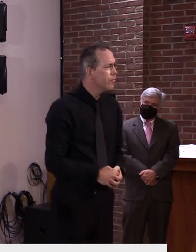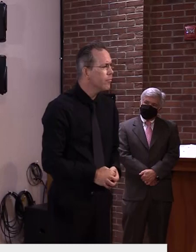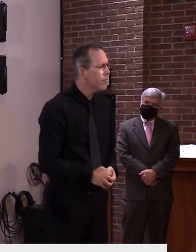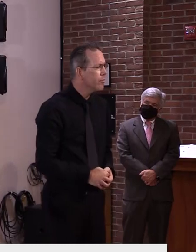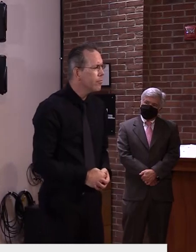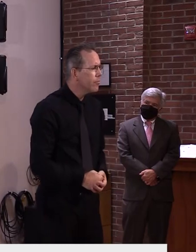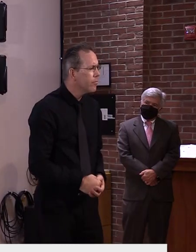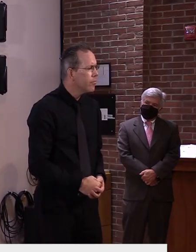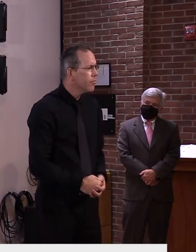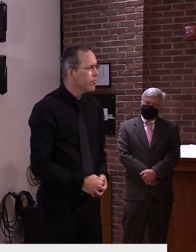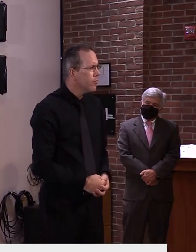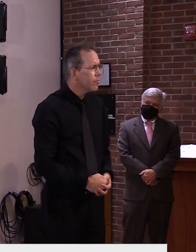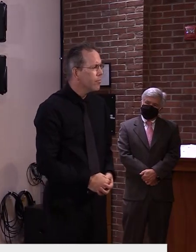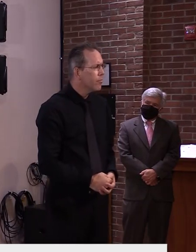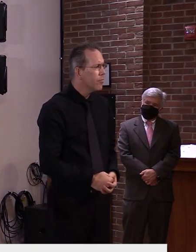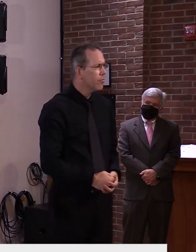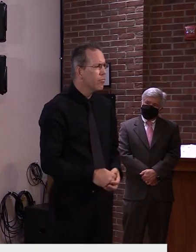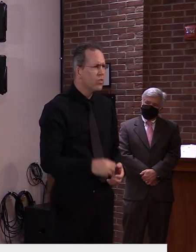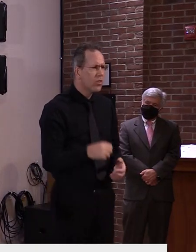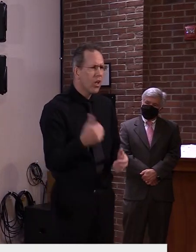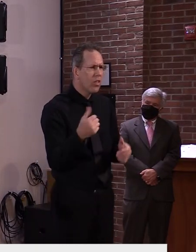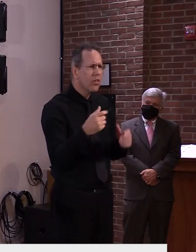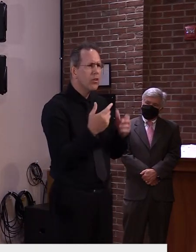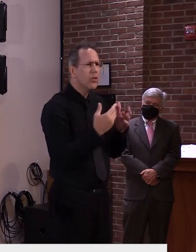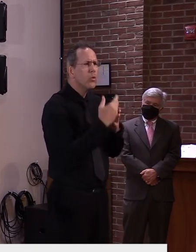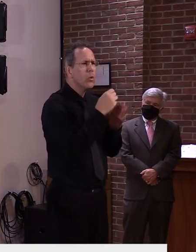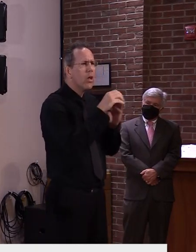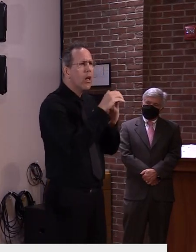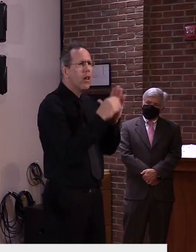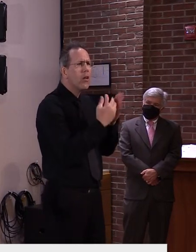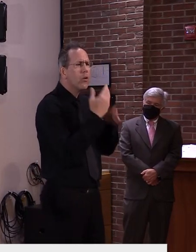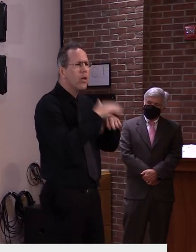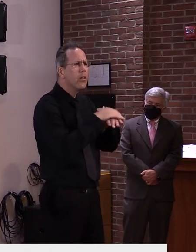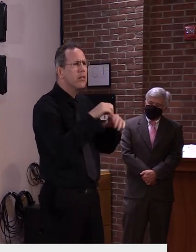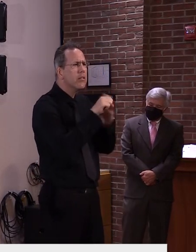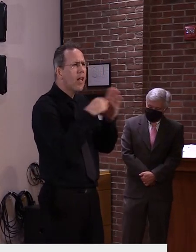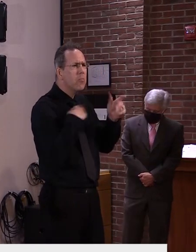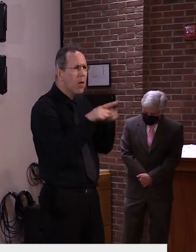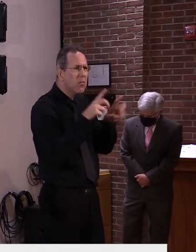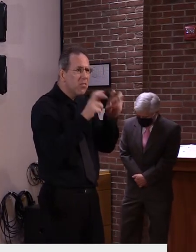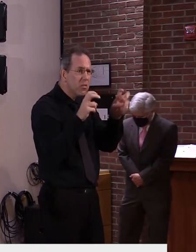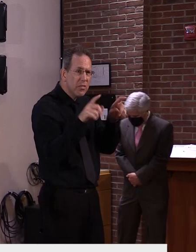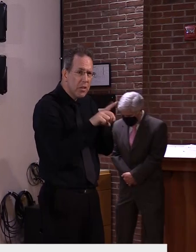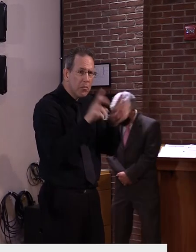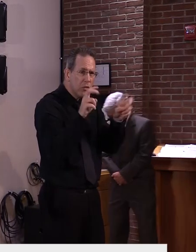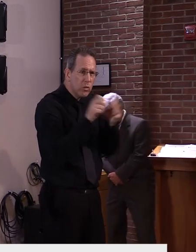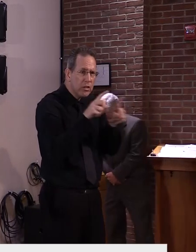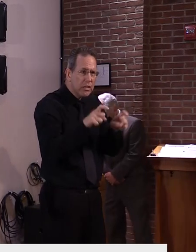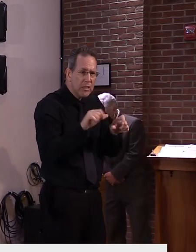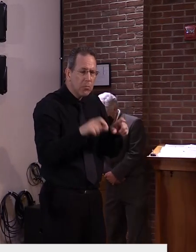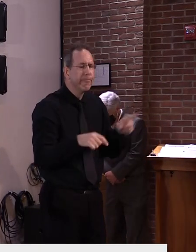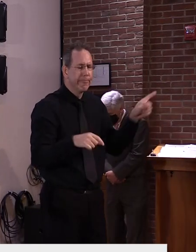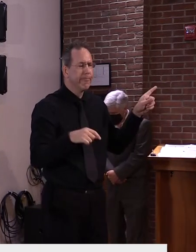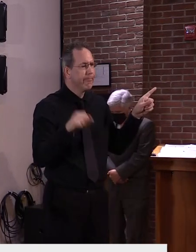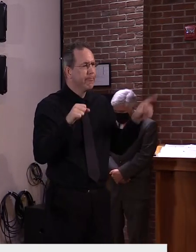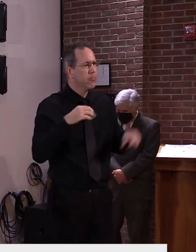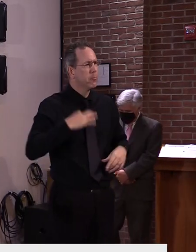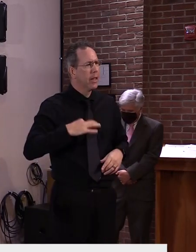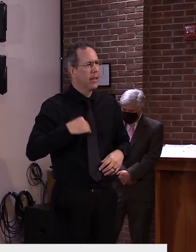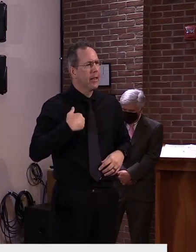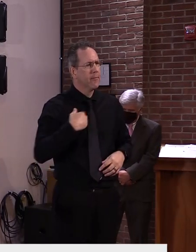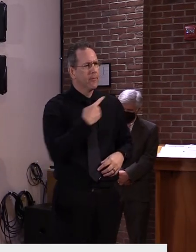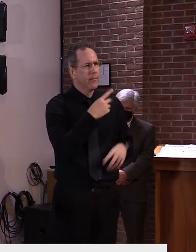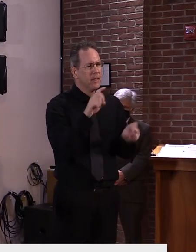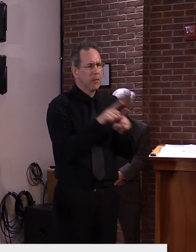Yeah, it was Maine. Maine. Okay, thank you. And lastly, in PCR testing, what's the protocol